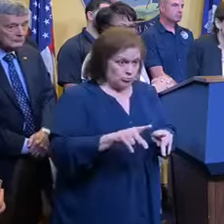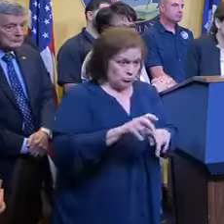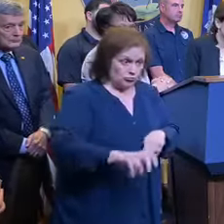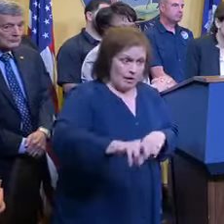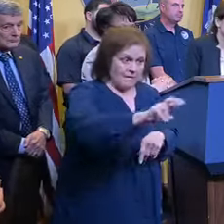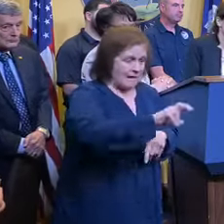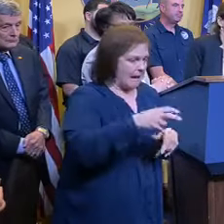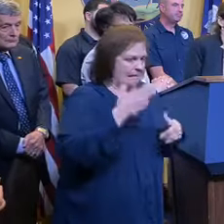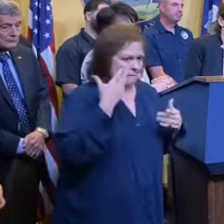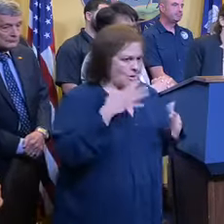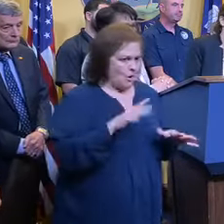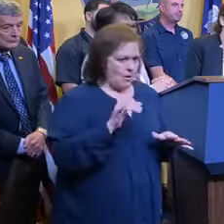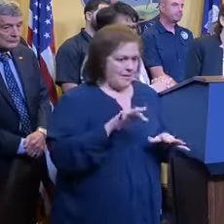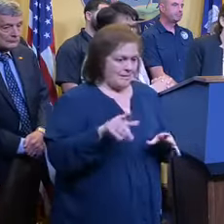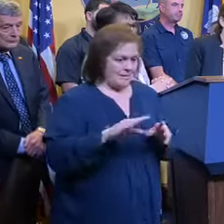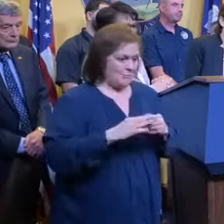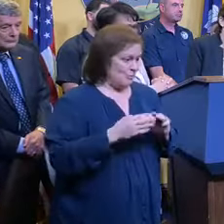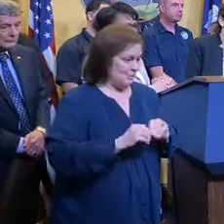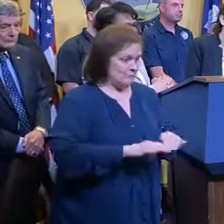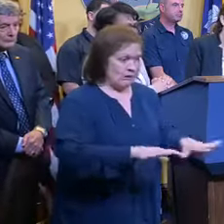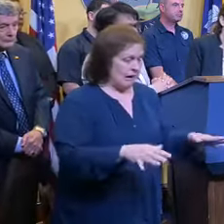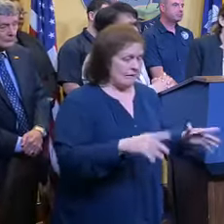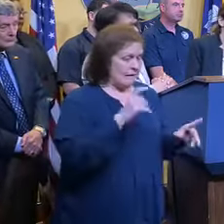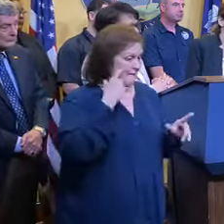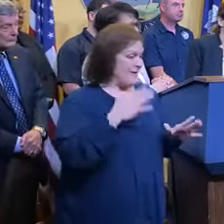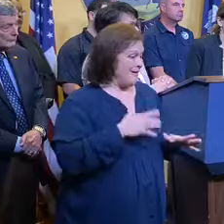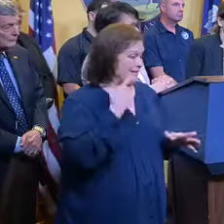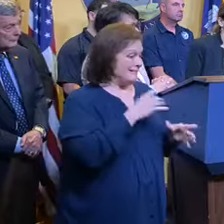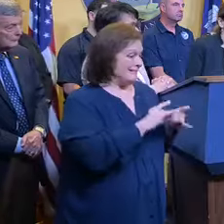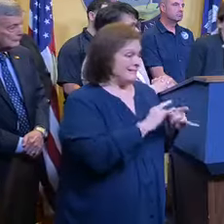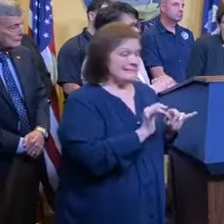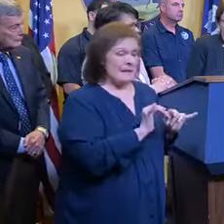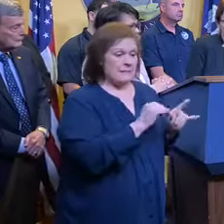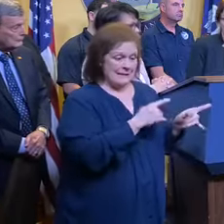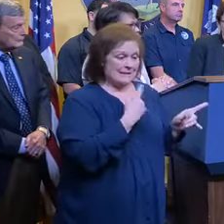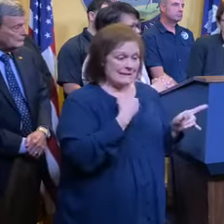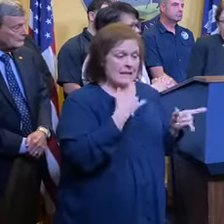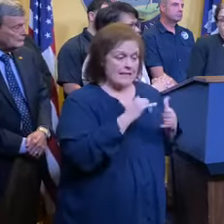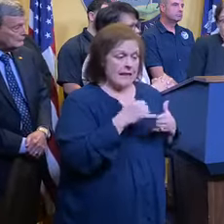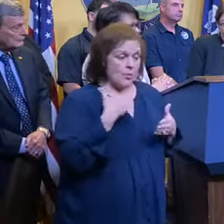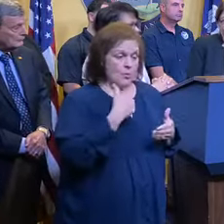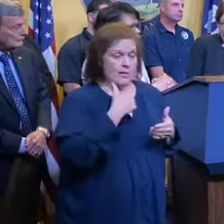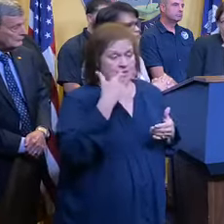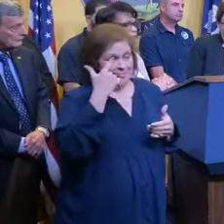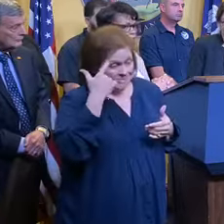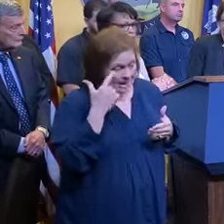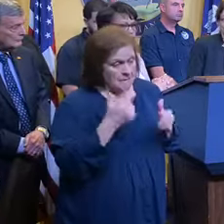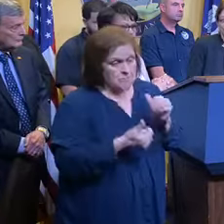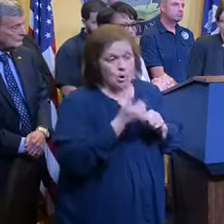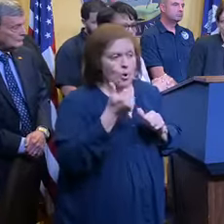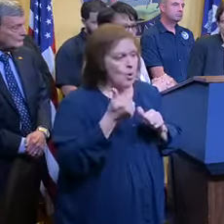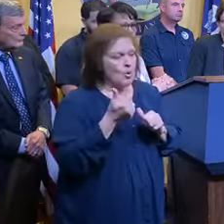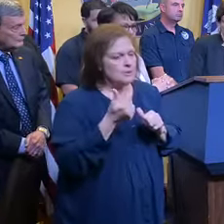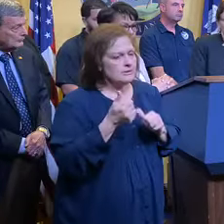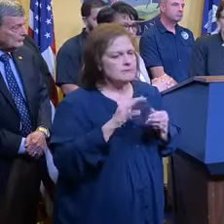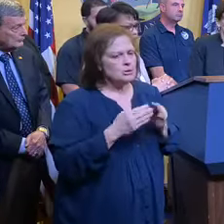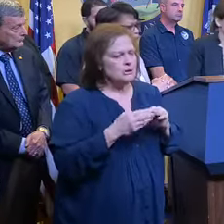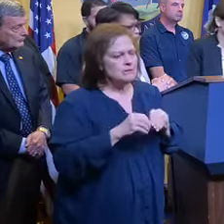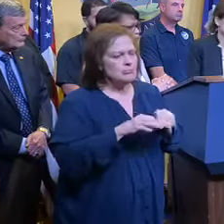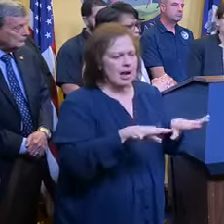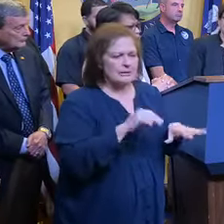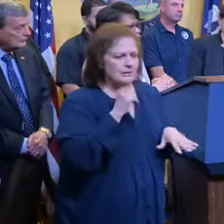If you heard the governor at his press conference, he announced that we believe that most of the cases are community spread.